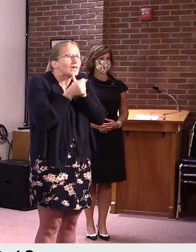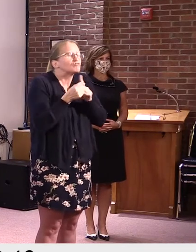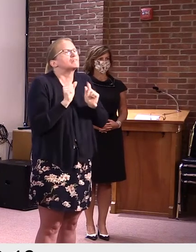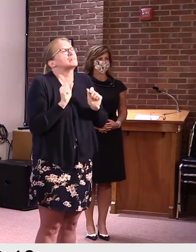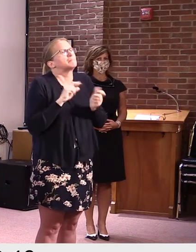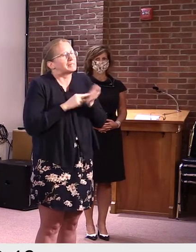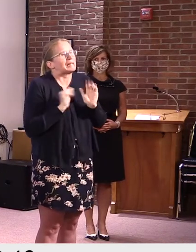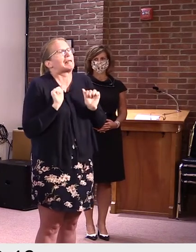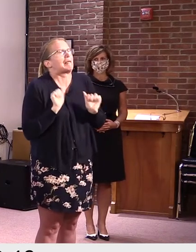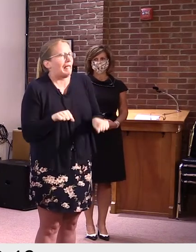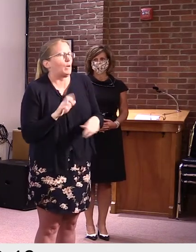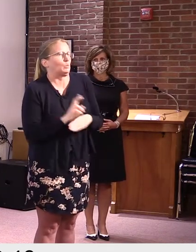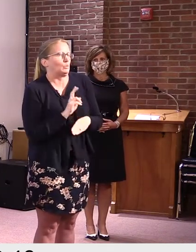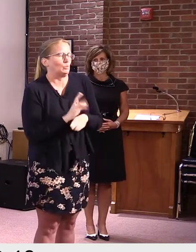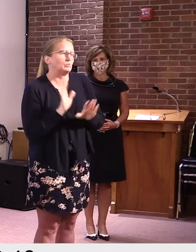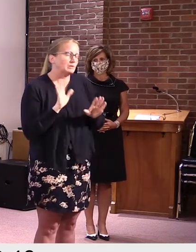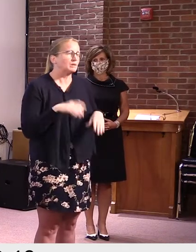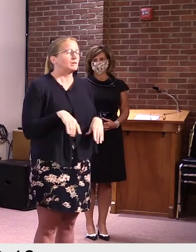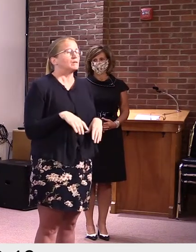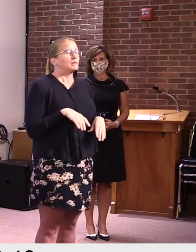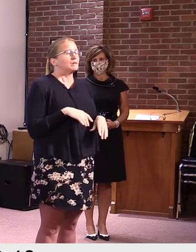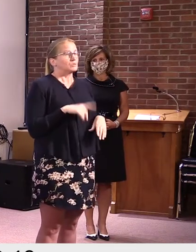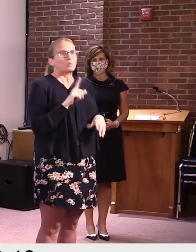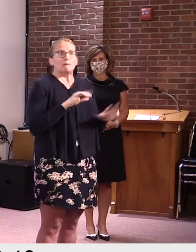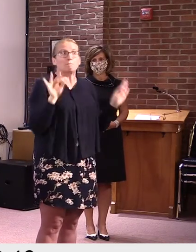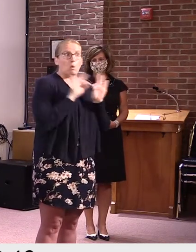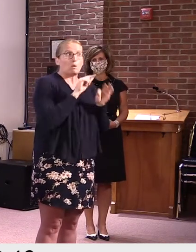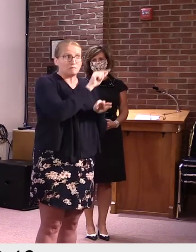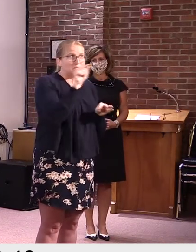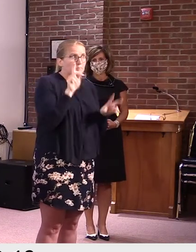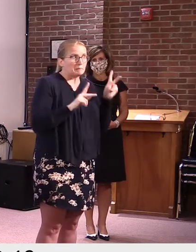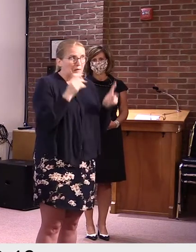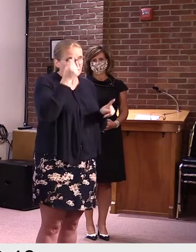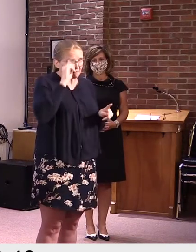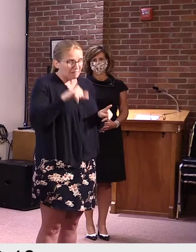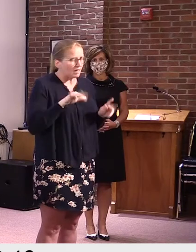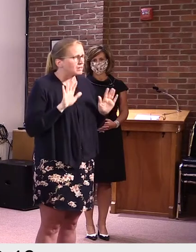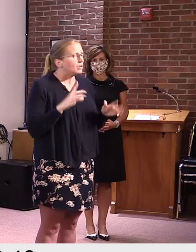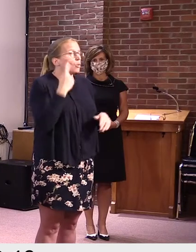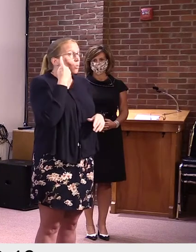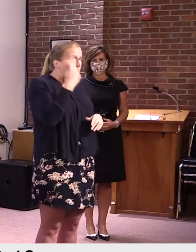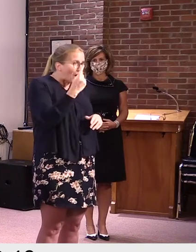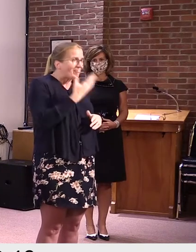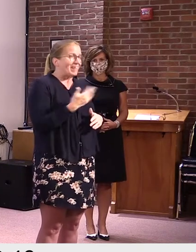that one of the things that we testify to is that